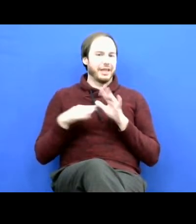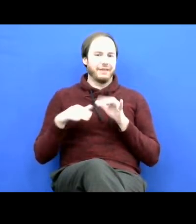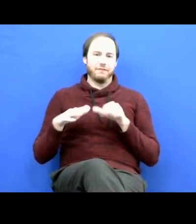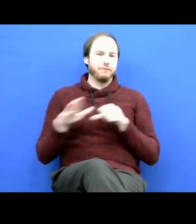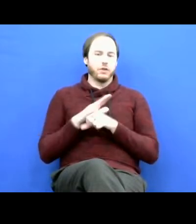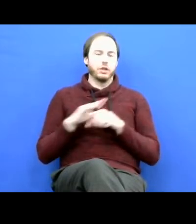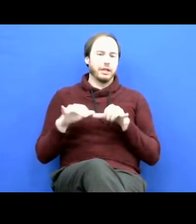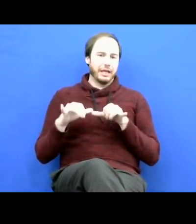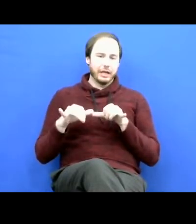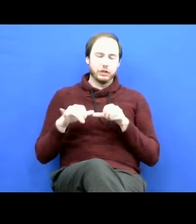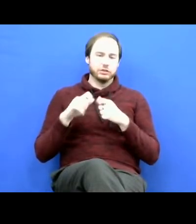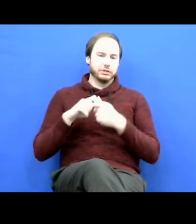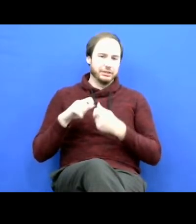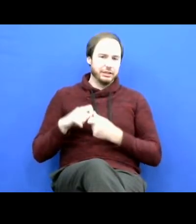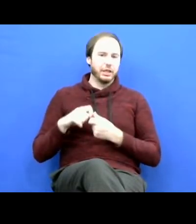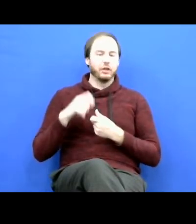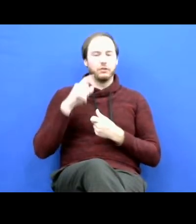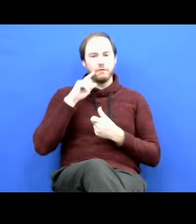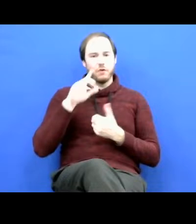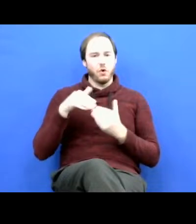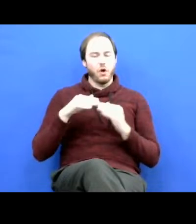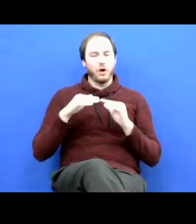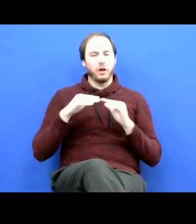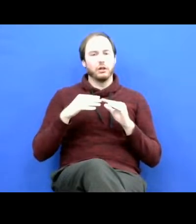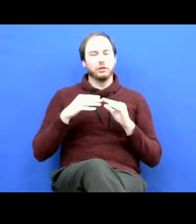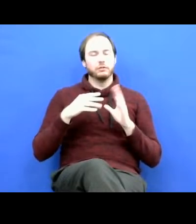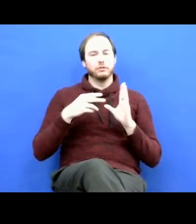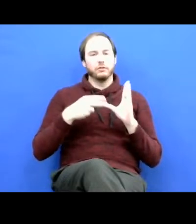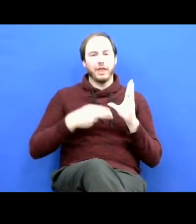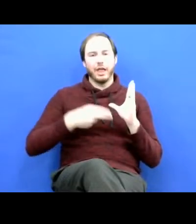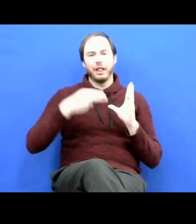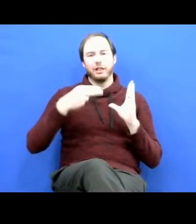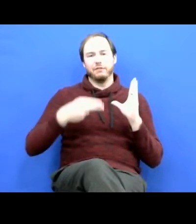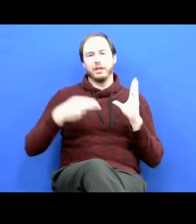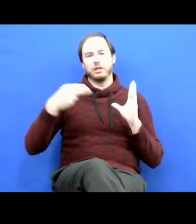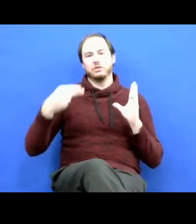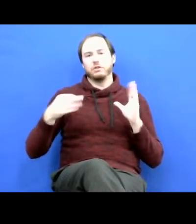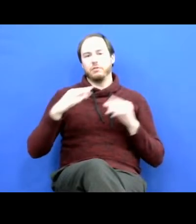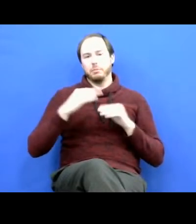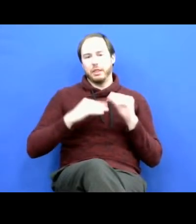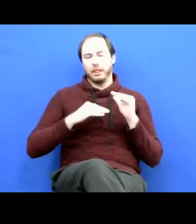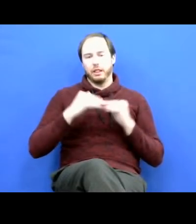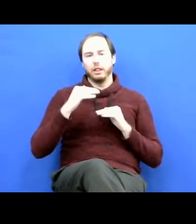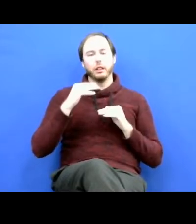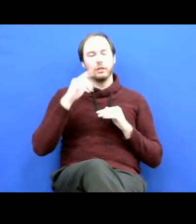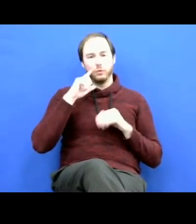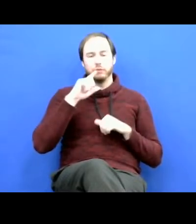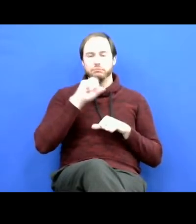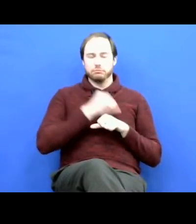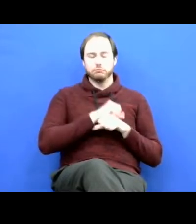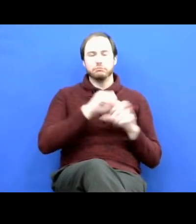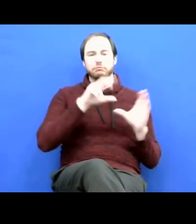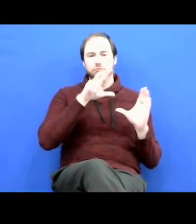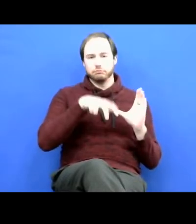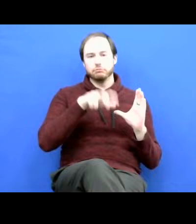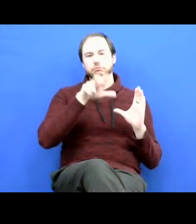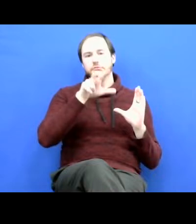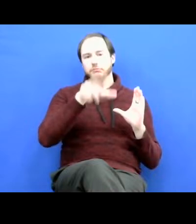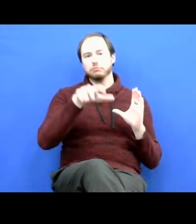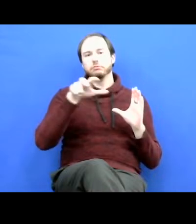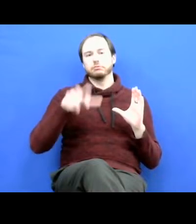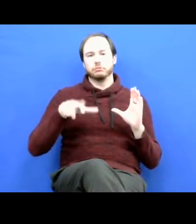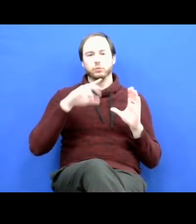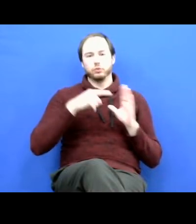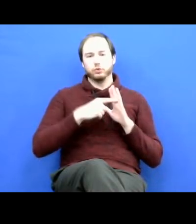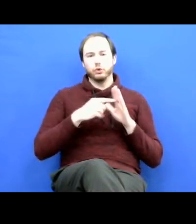engineered to deal with those elevations and such. So like you'll see when they do the site plan, you'll see the new